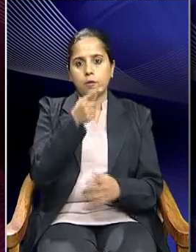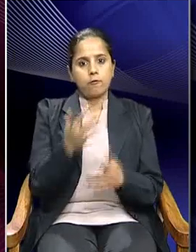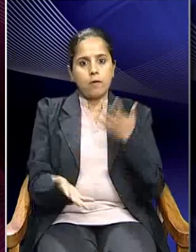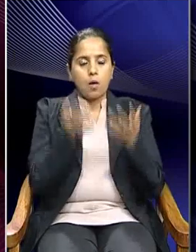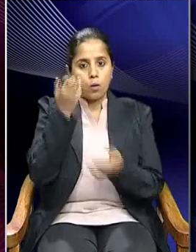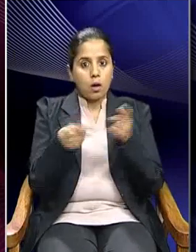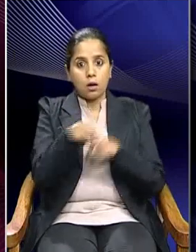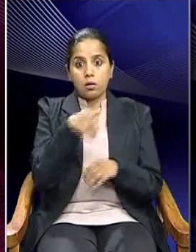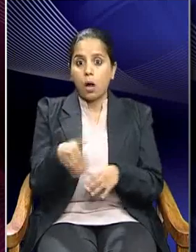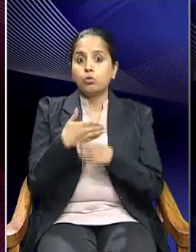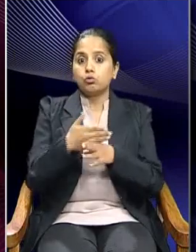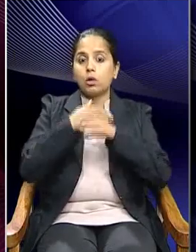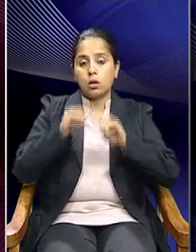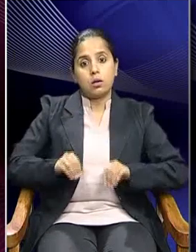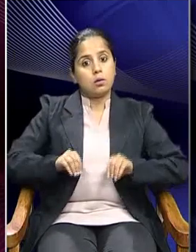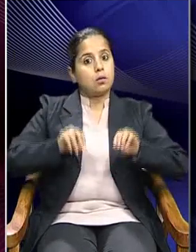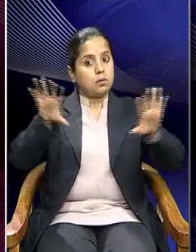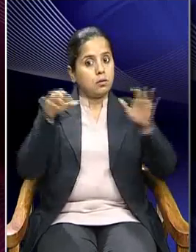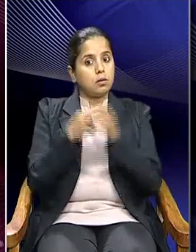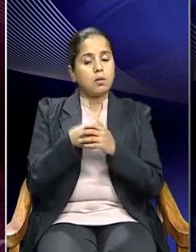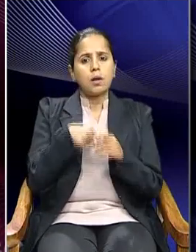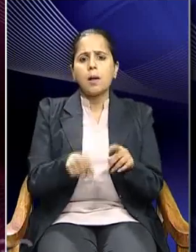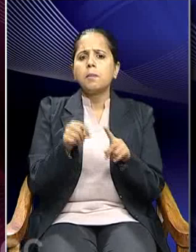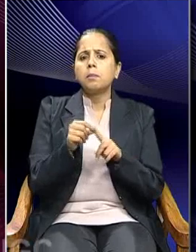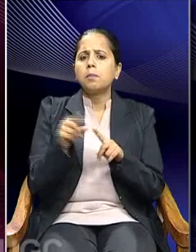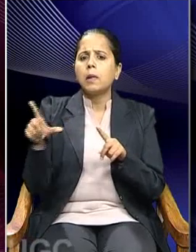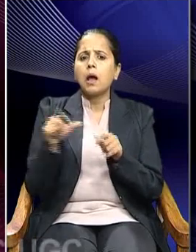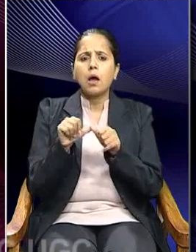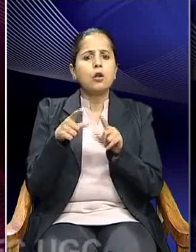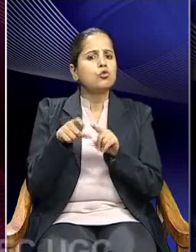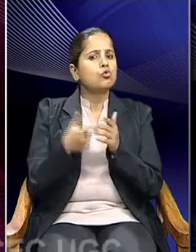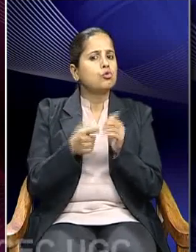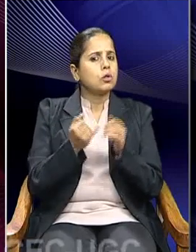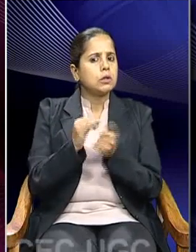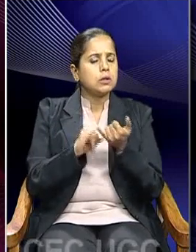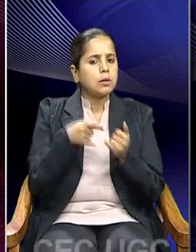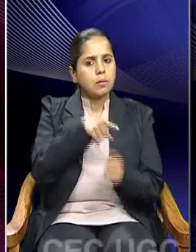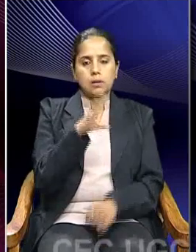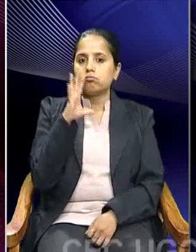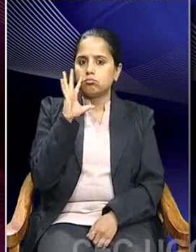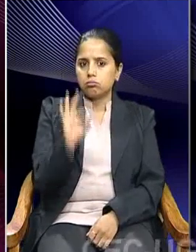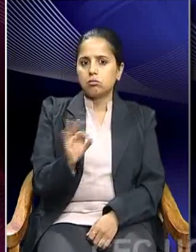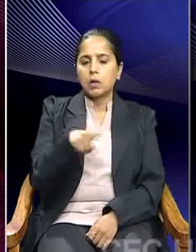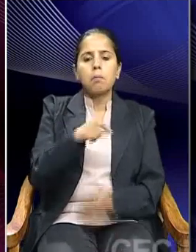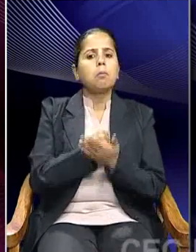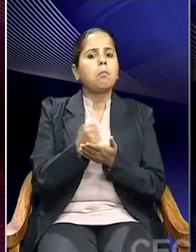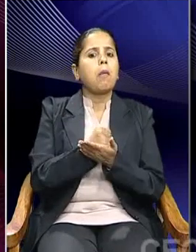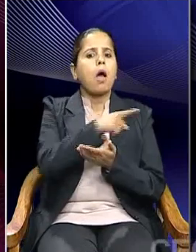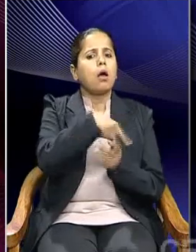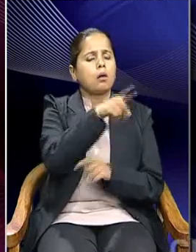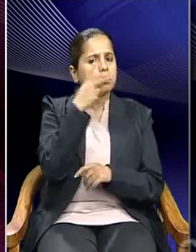is going to be shared. So plagiarism is important. Plagiarism is the practice